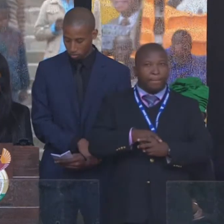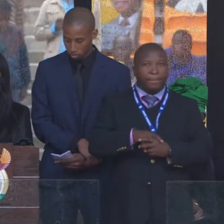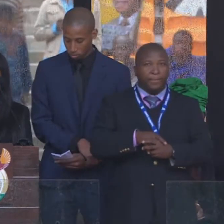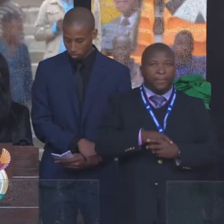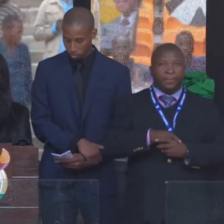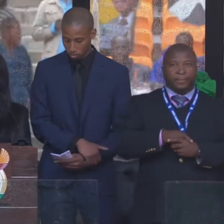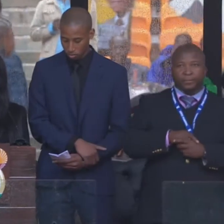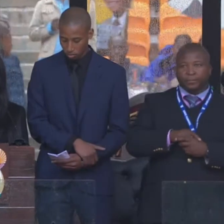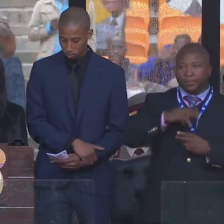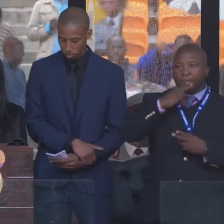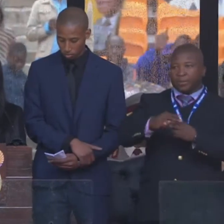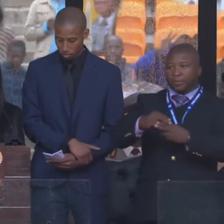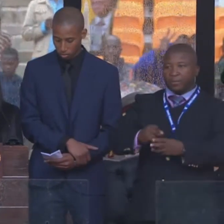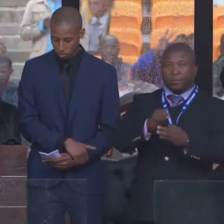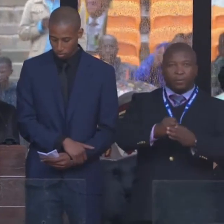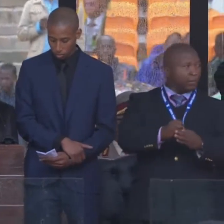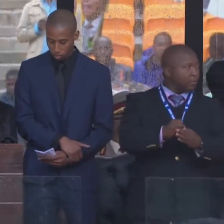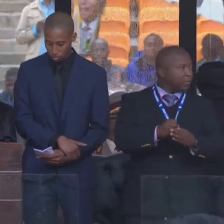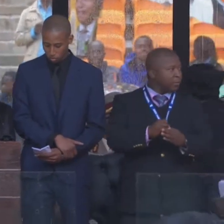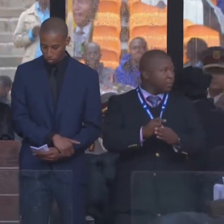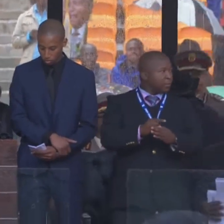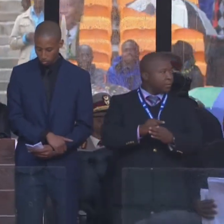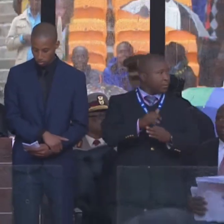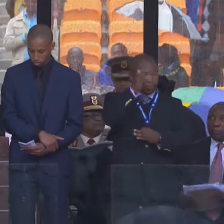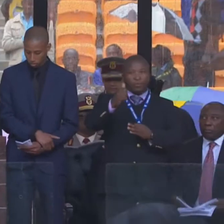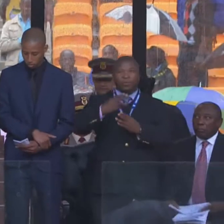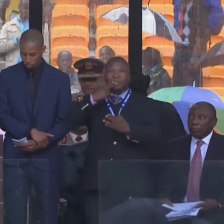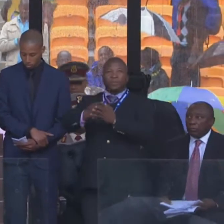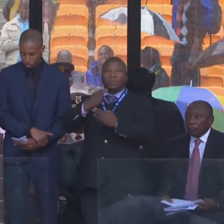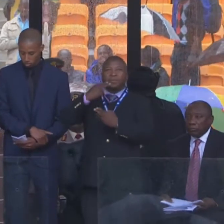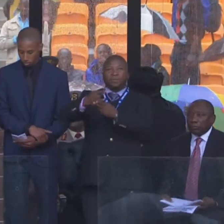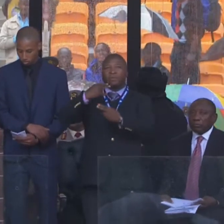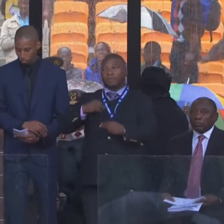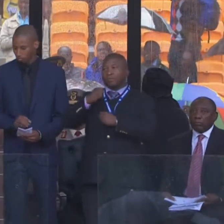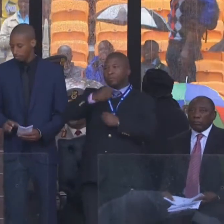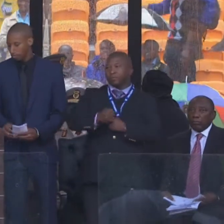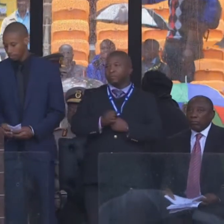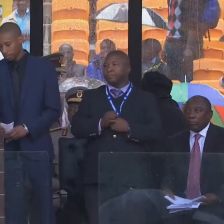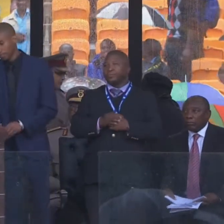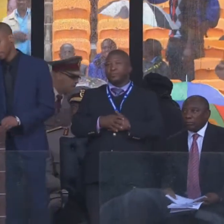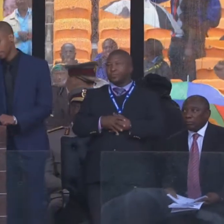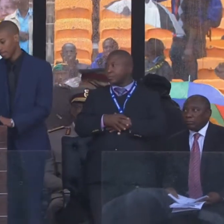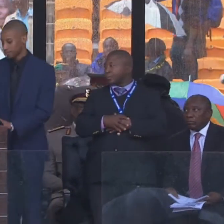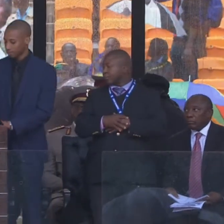Ganglepo, Gantande, Gamguzi, Gantetule, Gambelase, Gantemi.